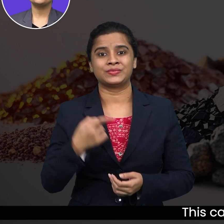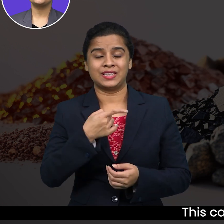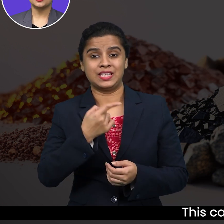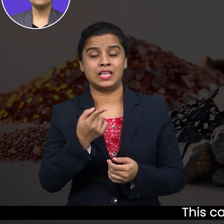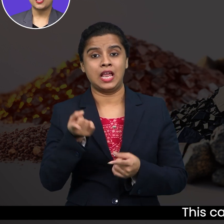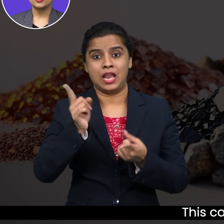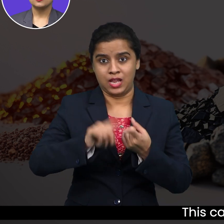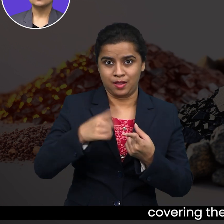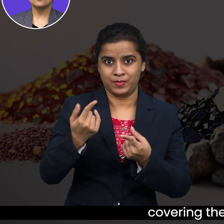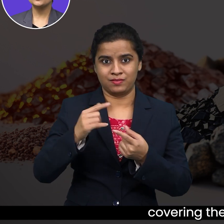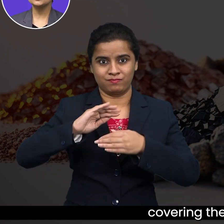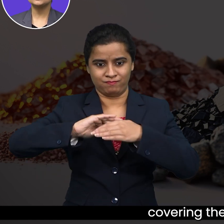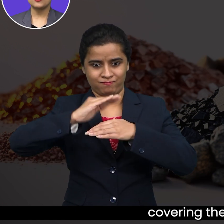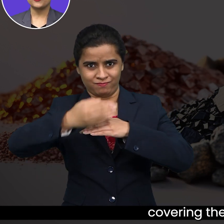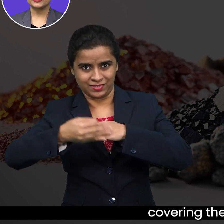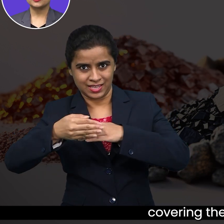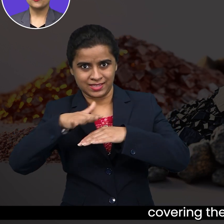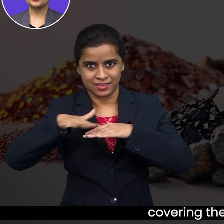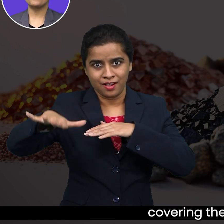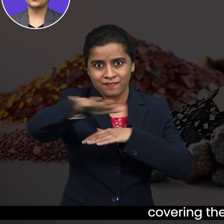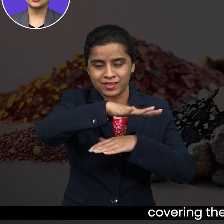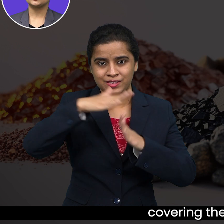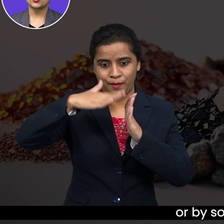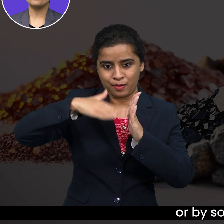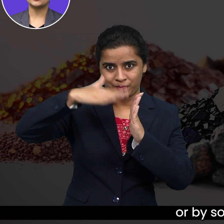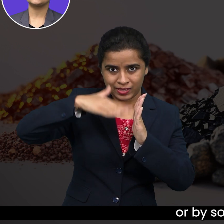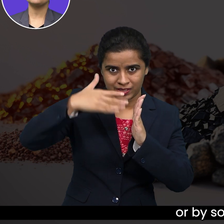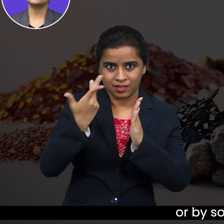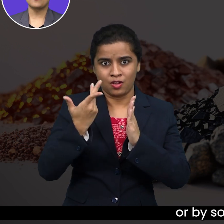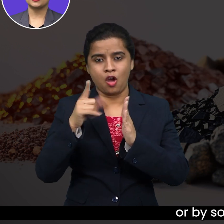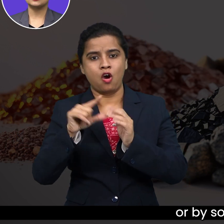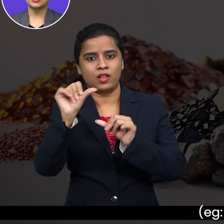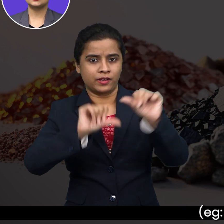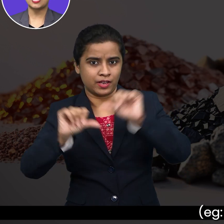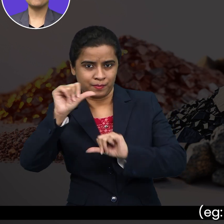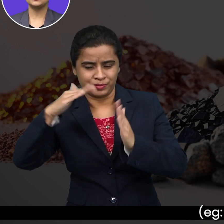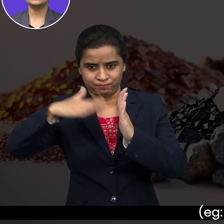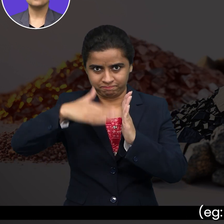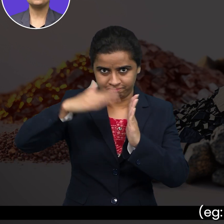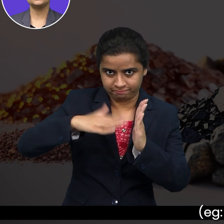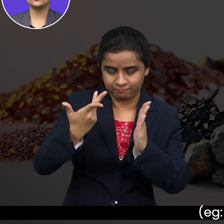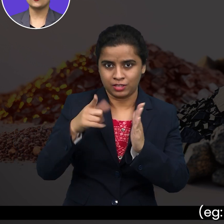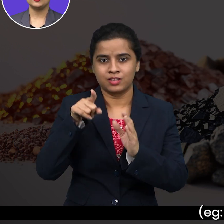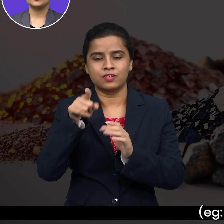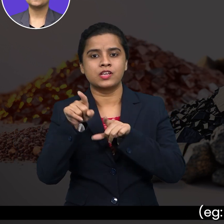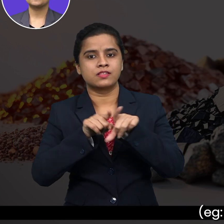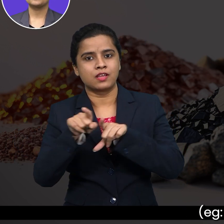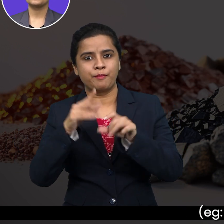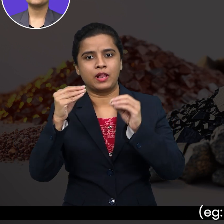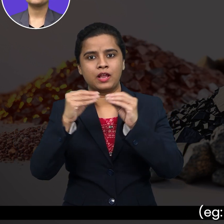This can be done by covering the surface with the paint or by some chemicals. Examples: